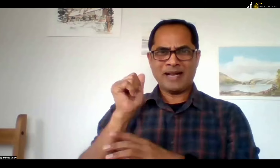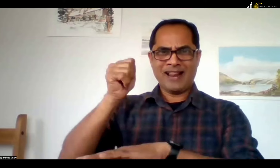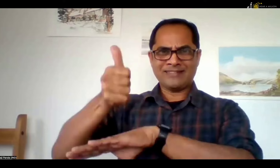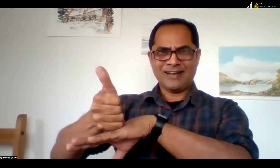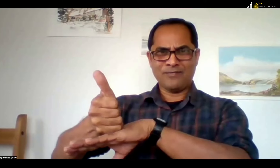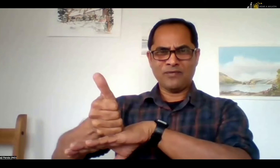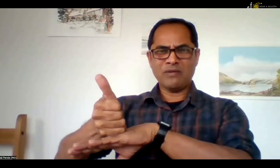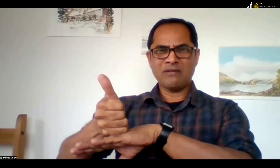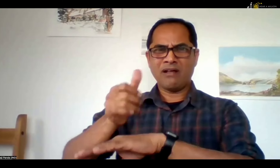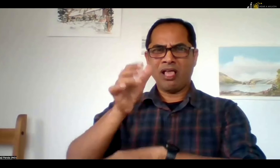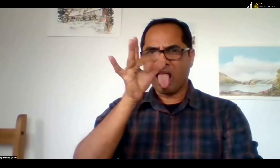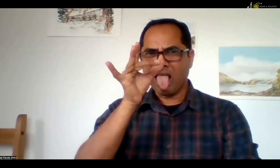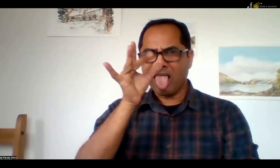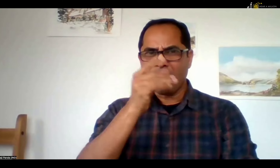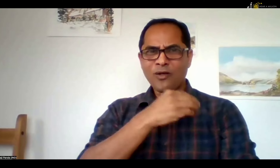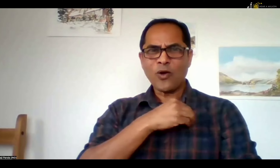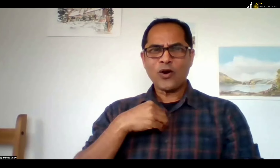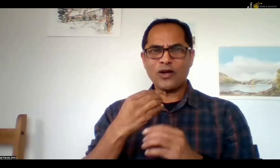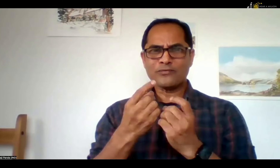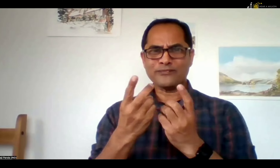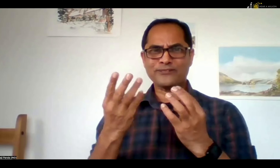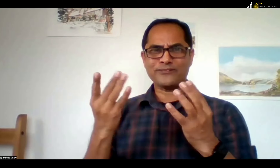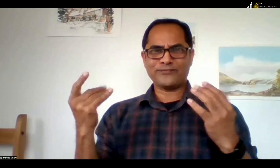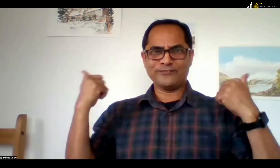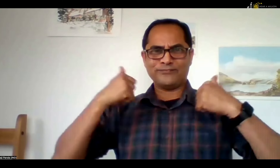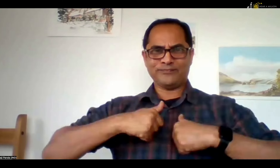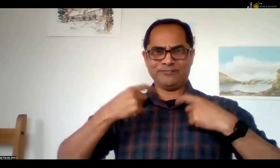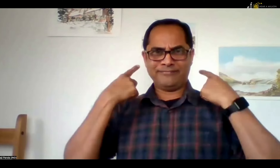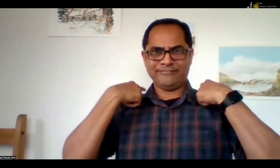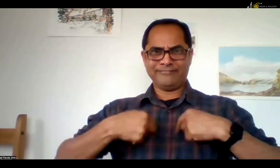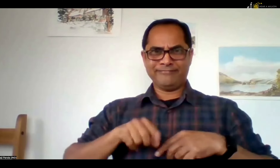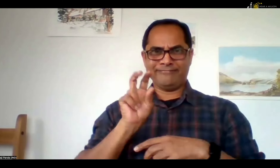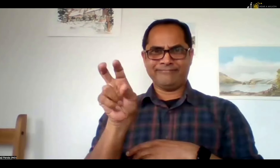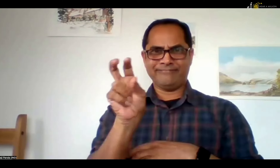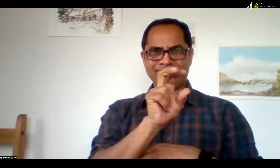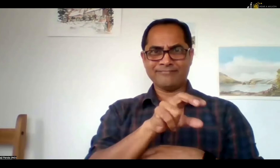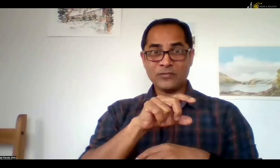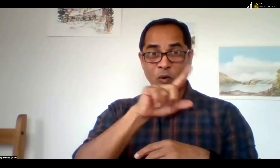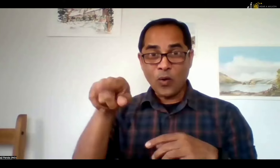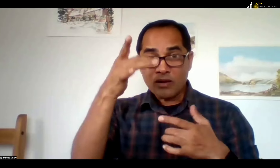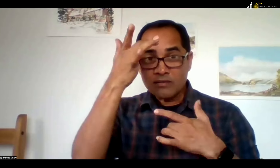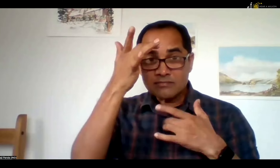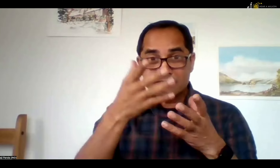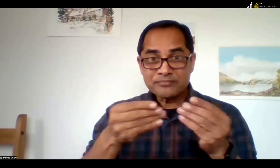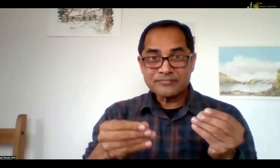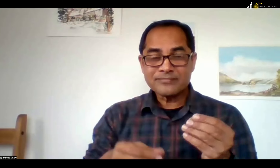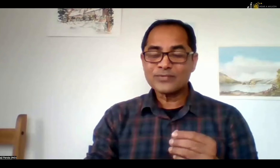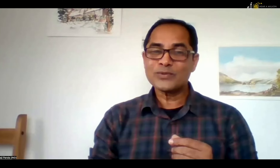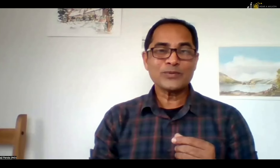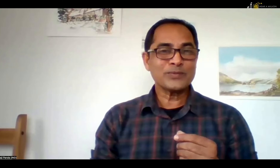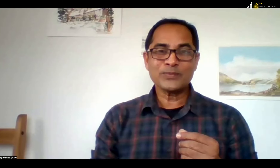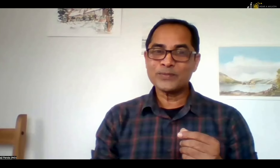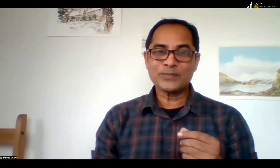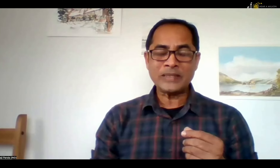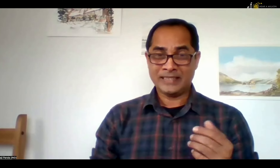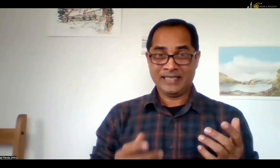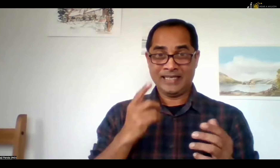No. You set up a hospital, but you fill with quacks wearing white coats.